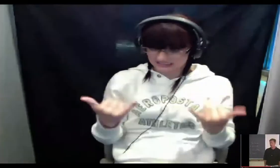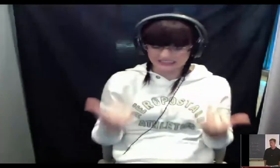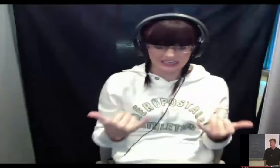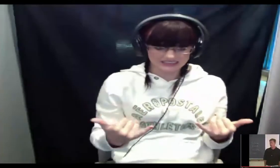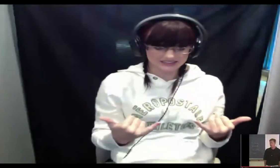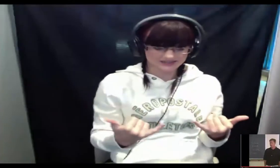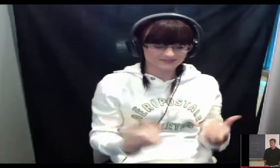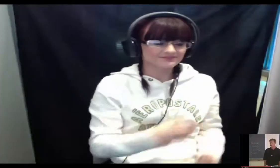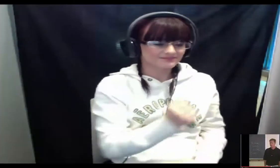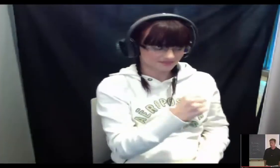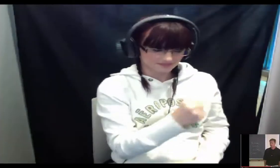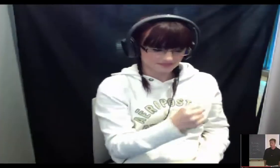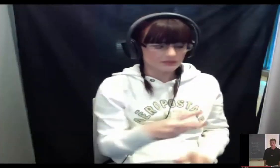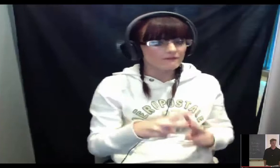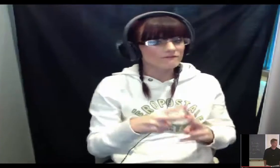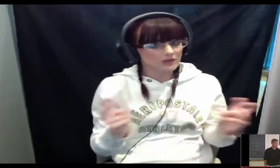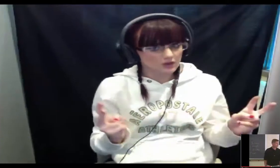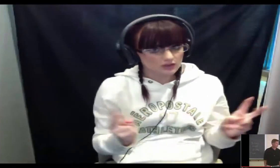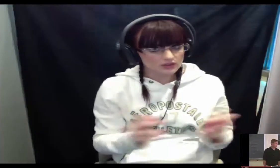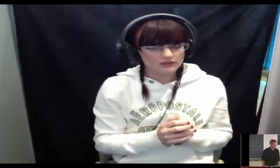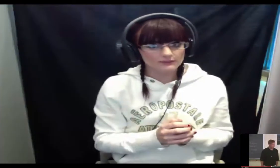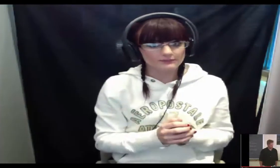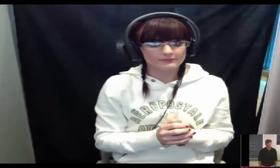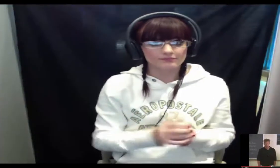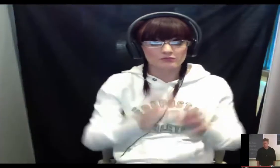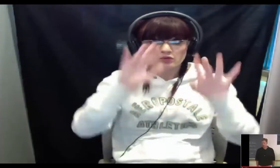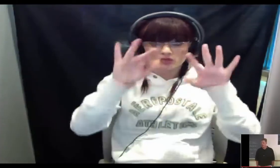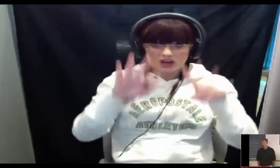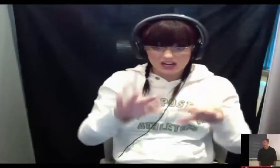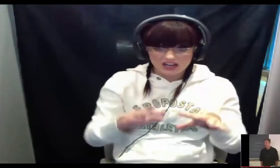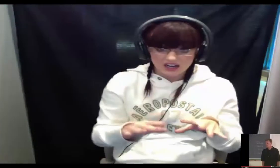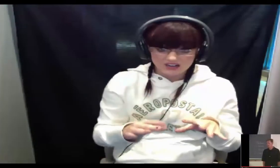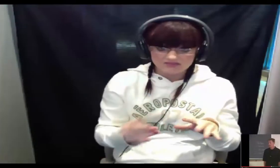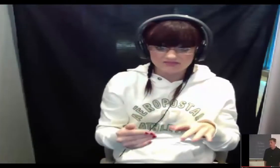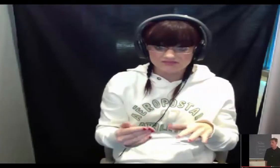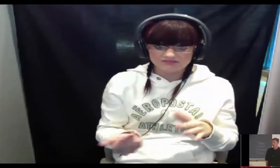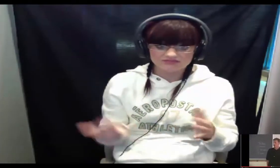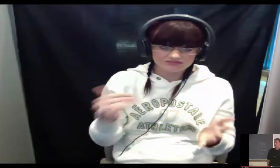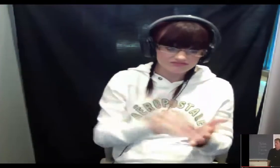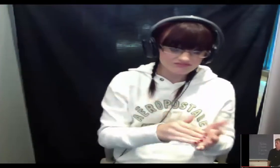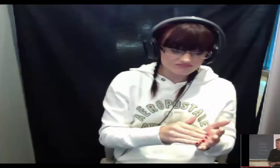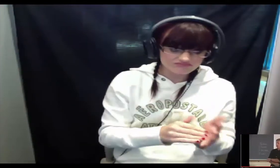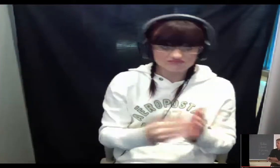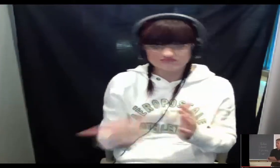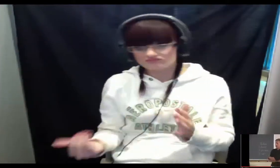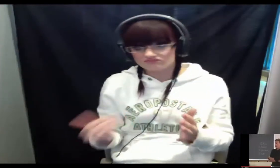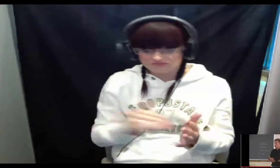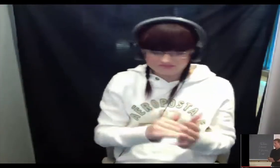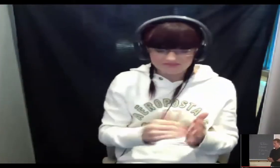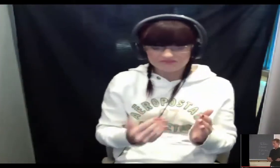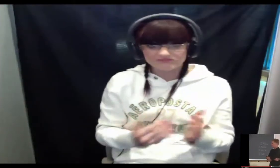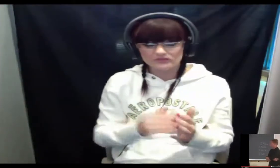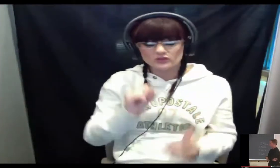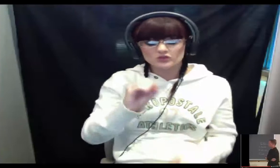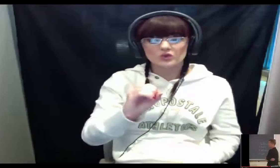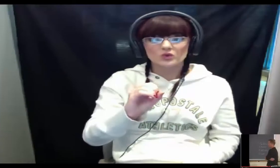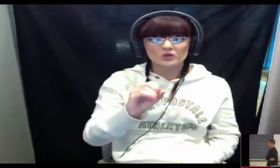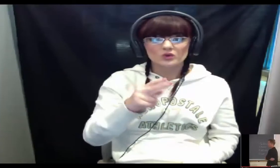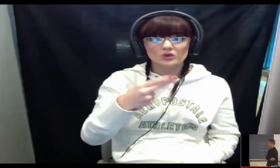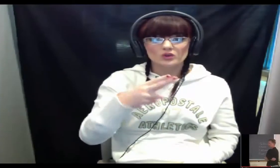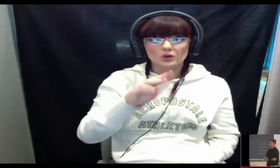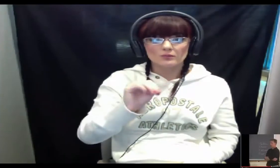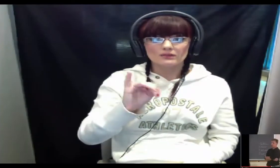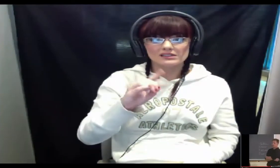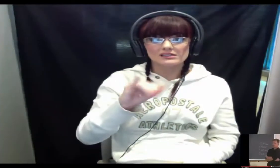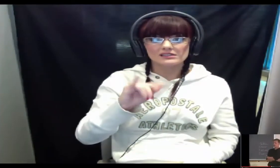It's been raining off and on. We're probably going to get rain again today. So the humidity, or the